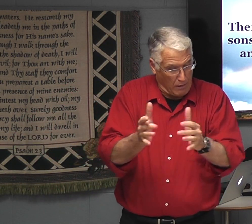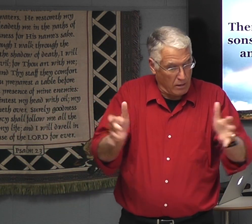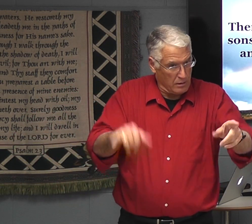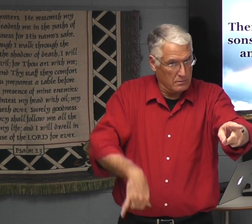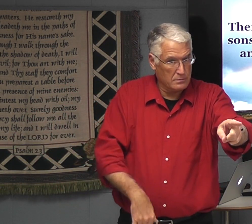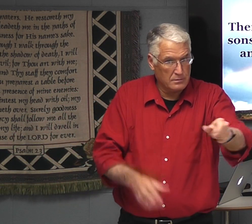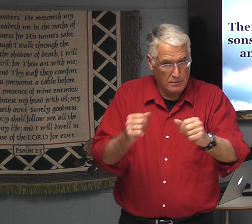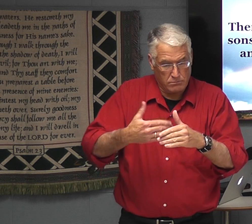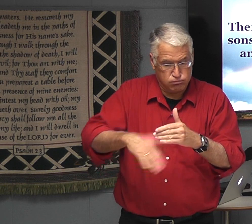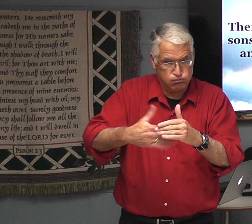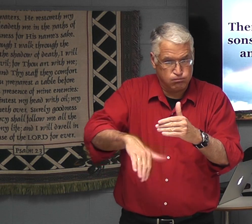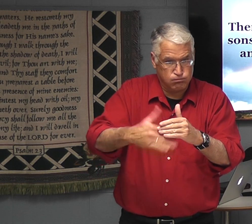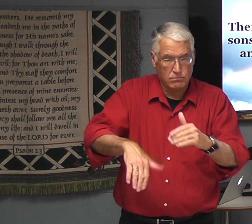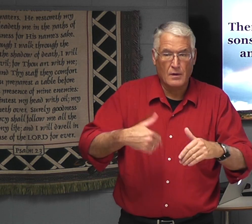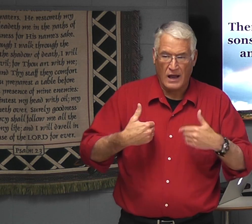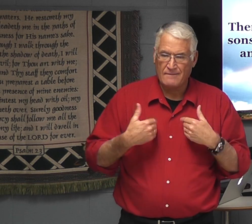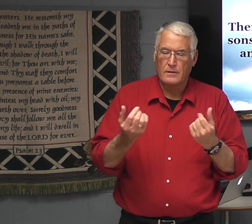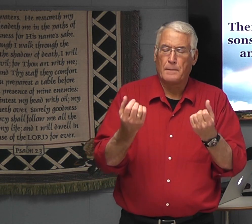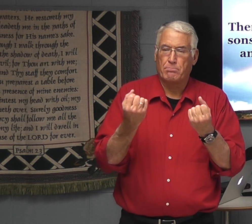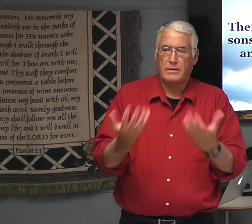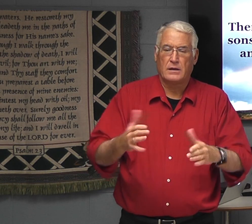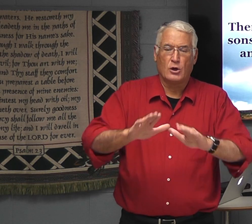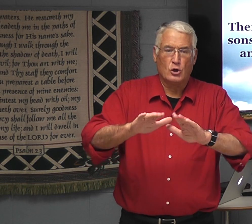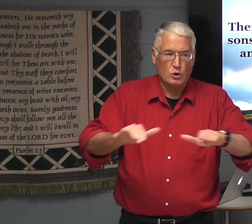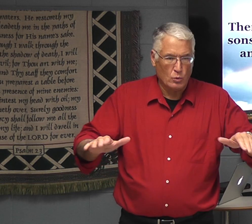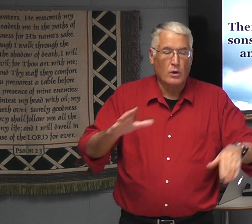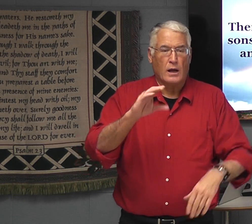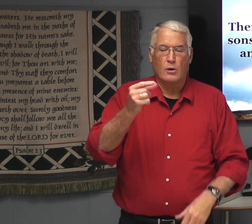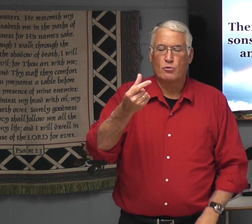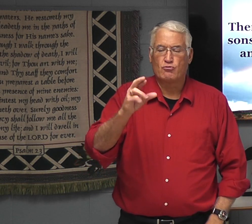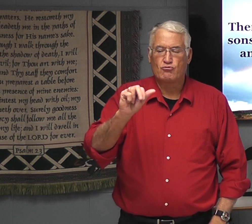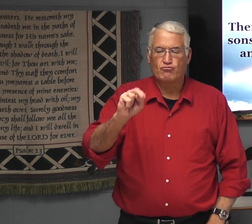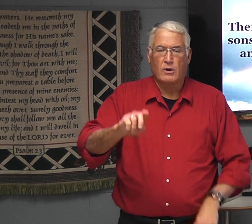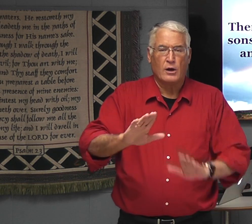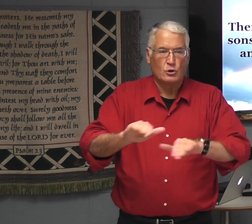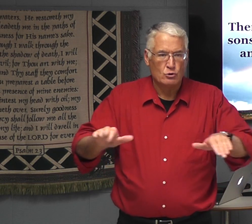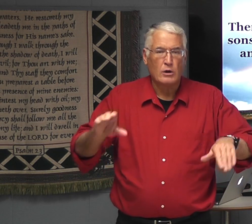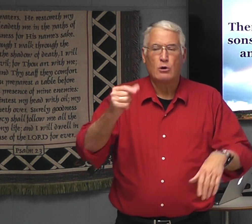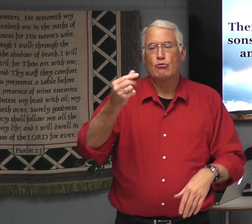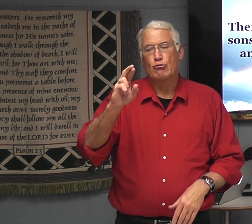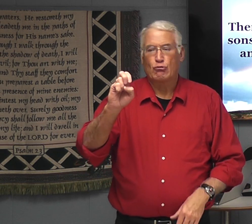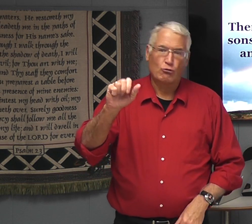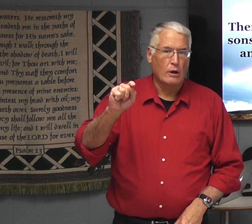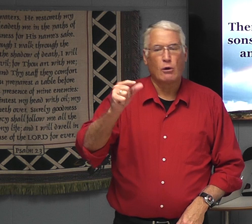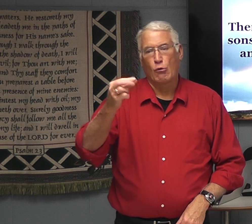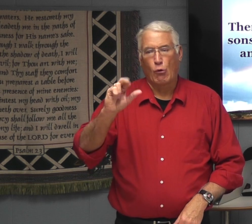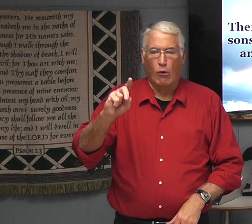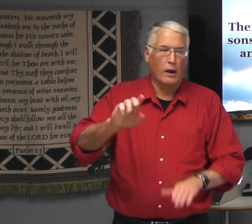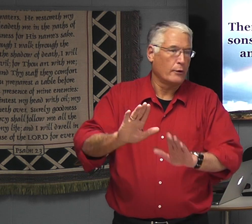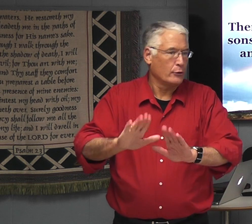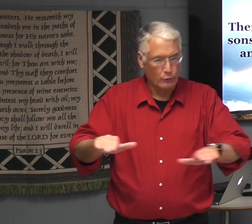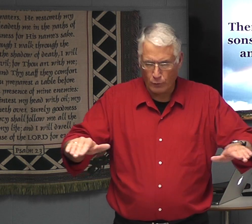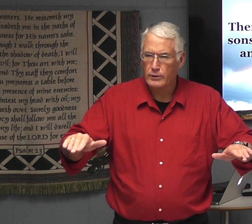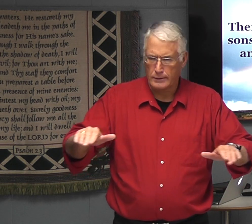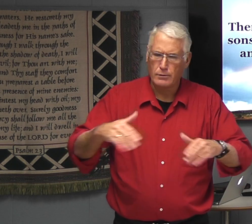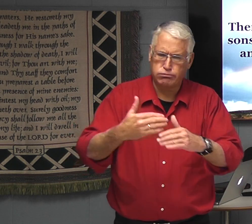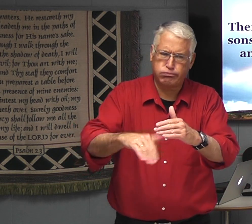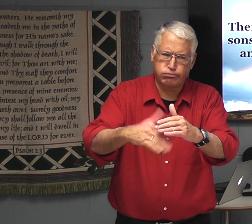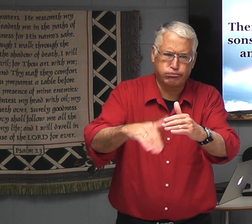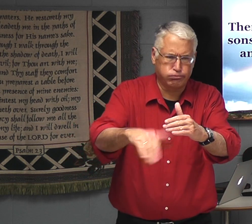Perfect explanation. Yeah. To have descendants, to have many children and grandchildren and great-grandchildren